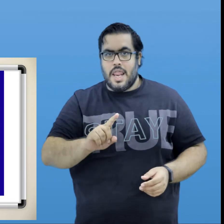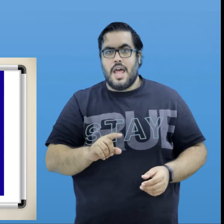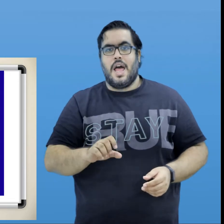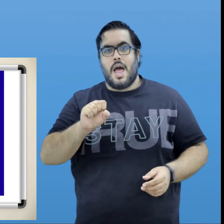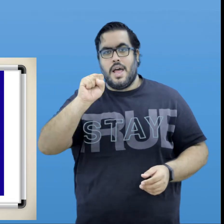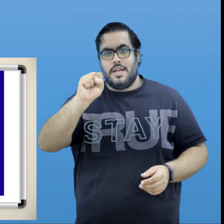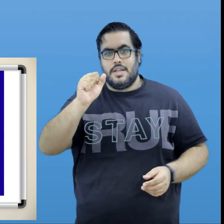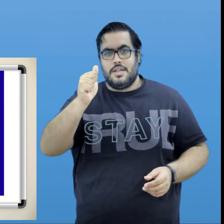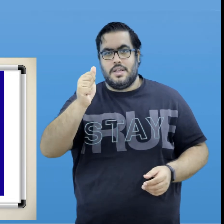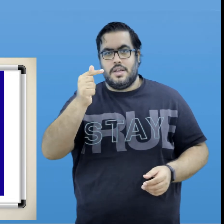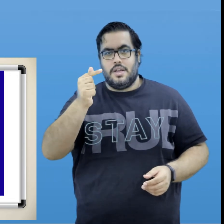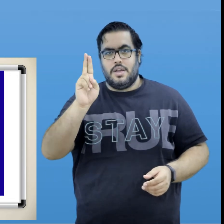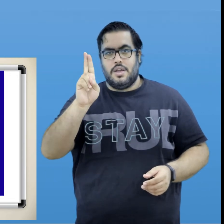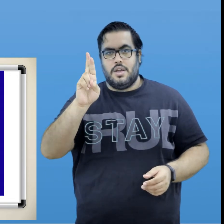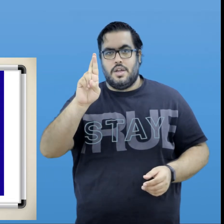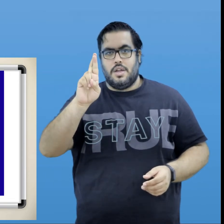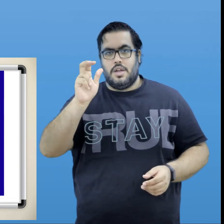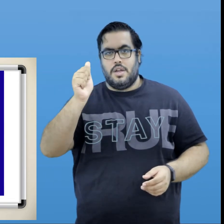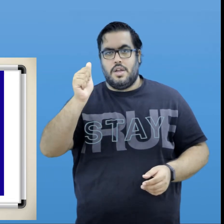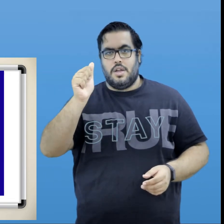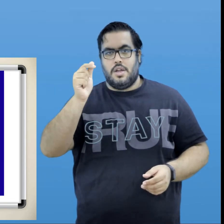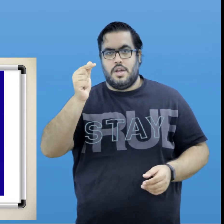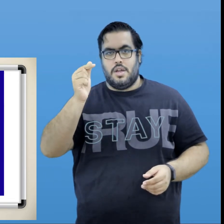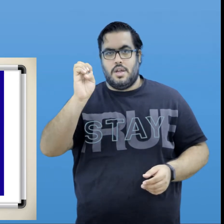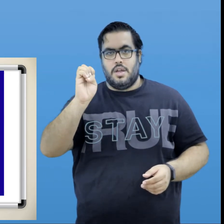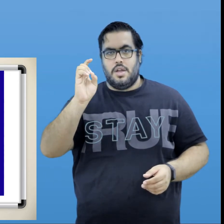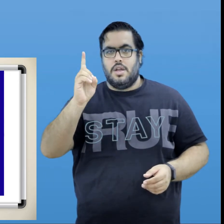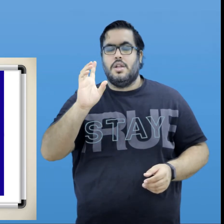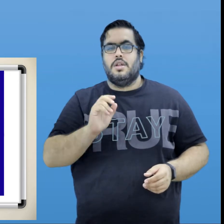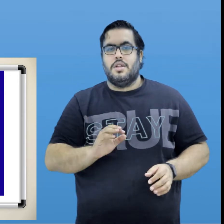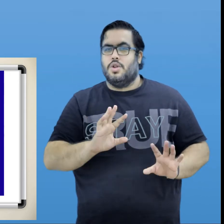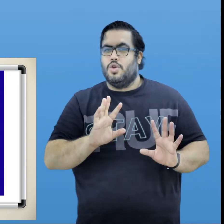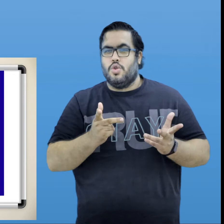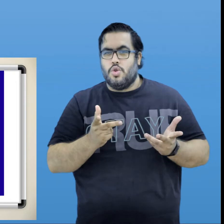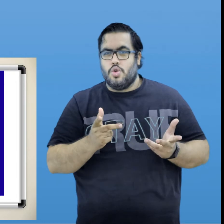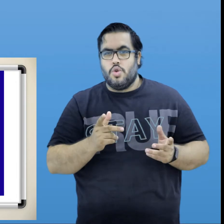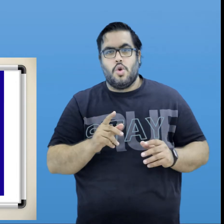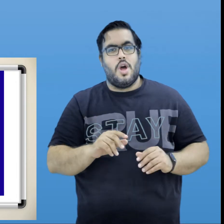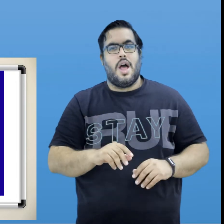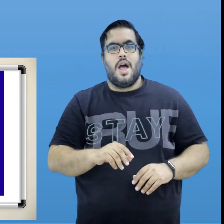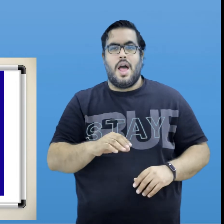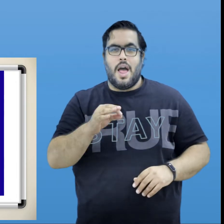to be less healthy than other kinds of fat from vegetables or fish.